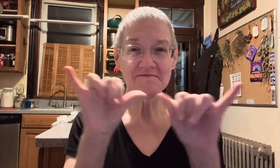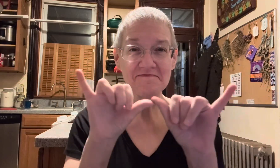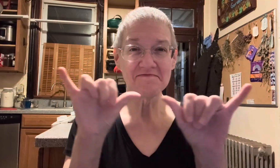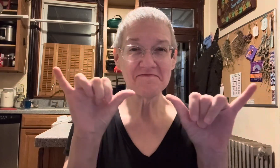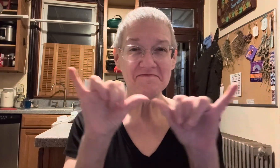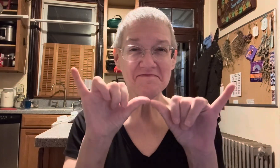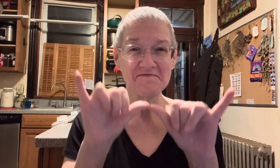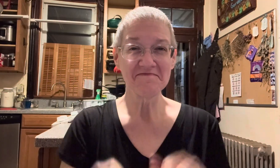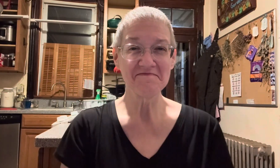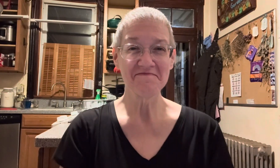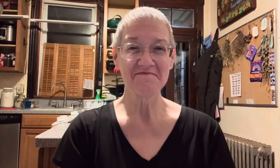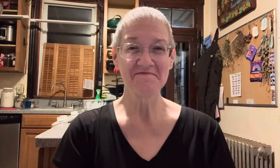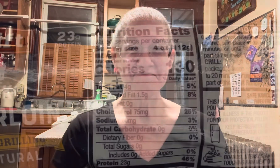Find the serving size.